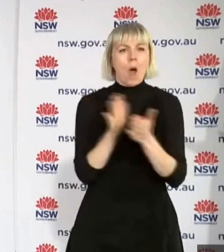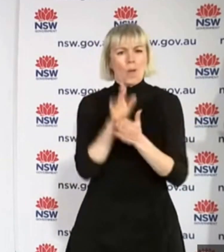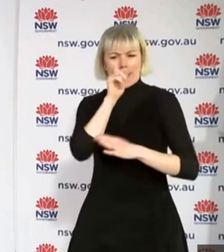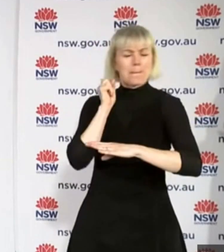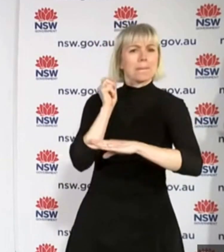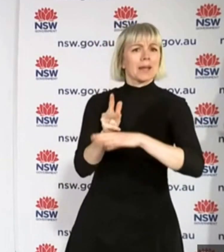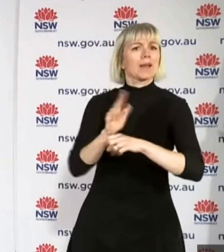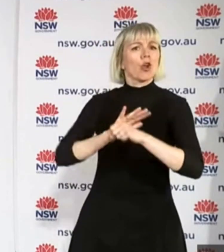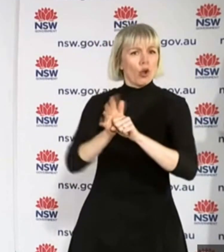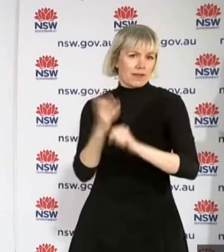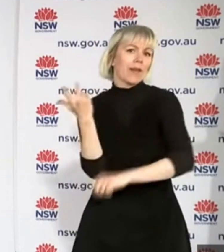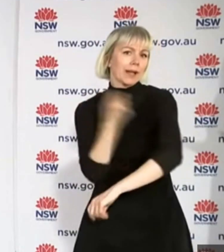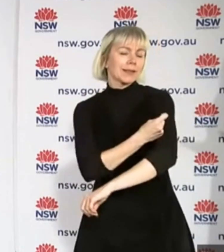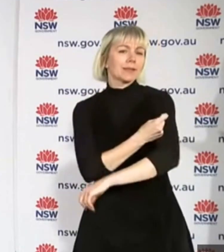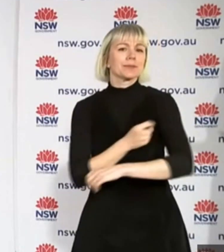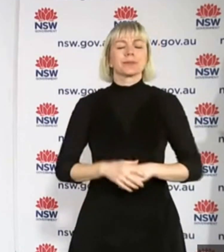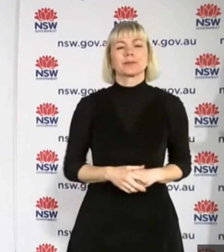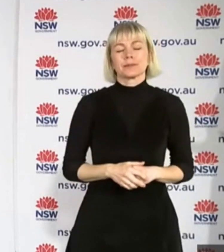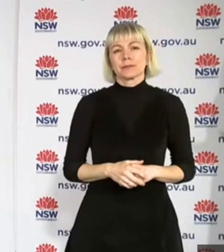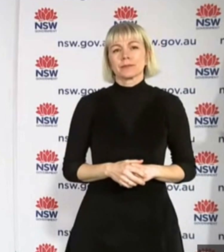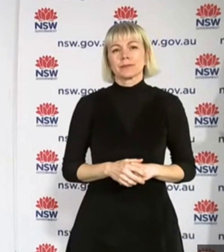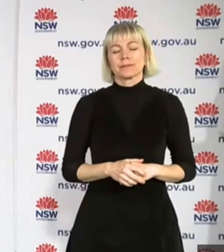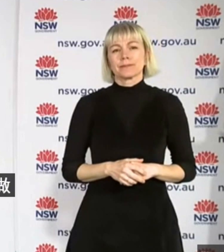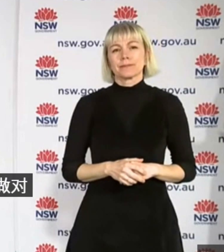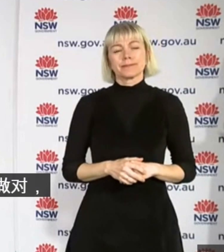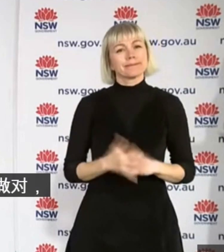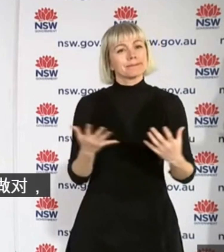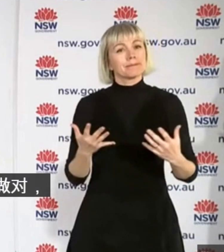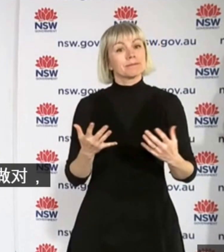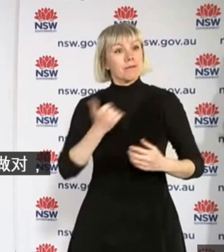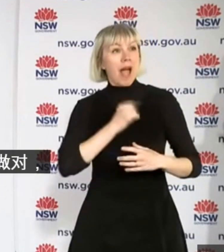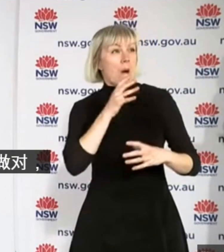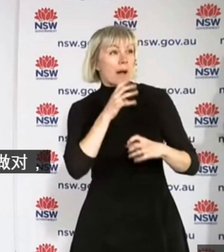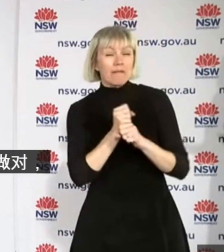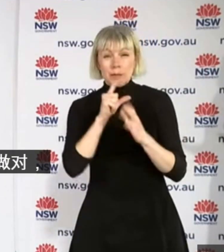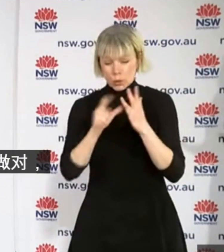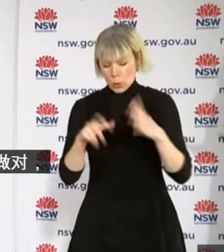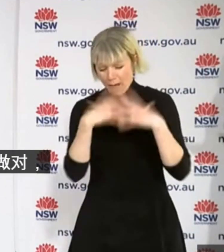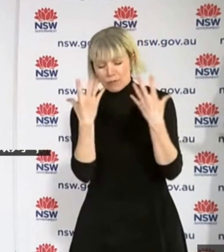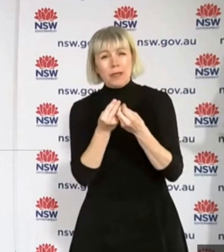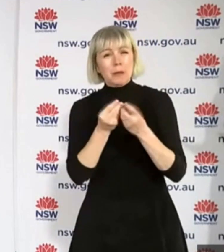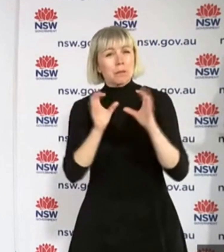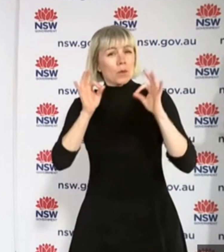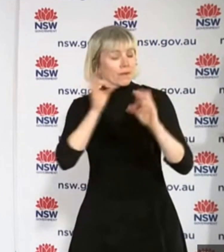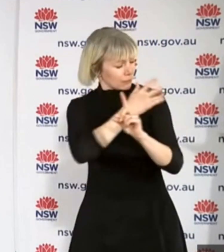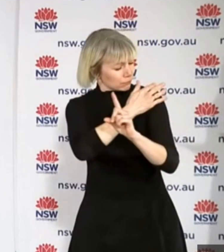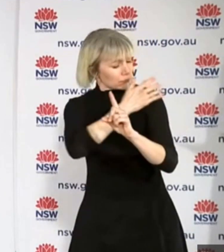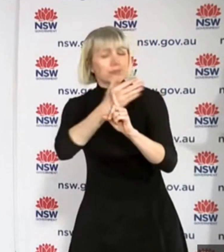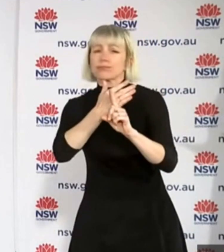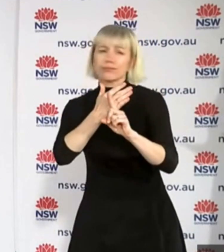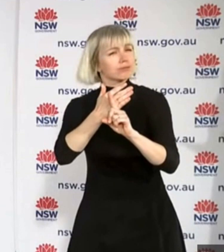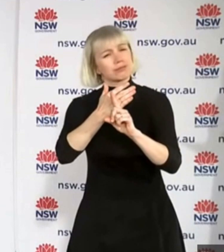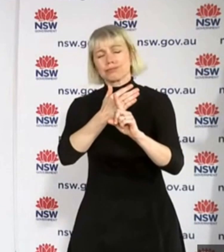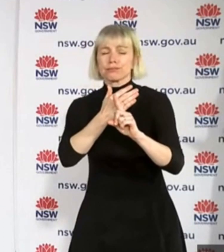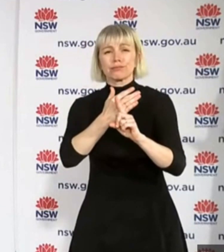been, when I look back, there isn't a single decision. We don't get everything right, but I don't regret for a second the strategy we undertook. I want to thank the